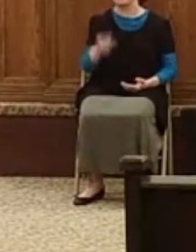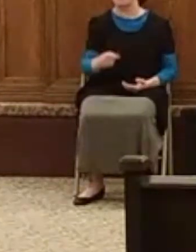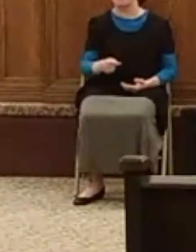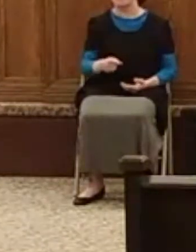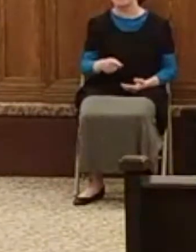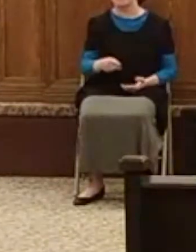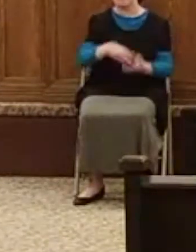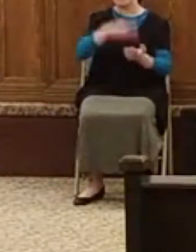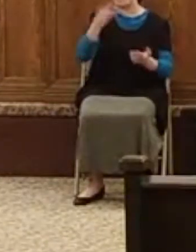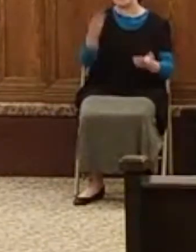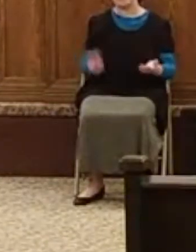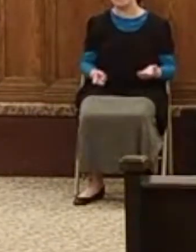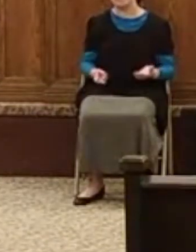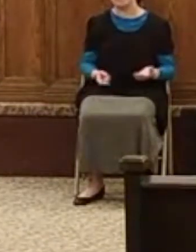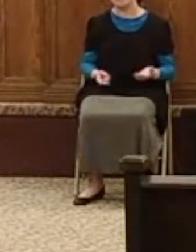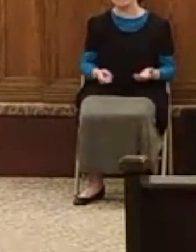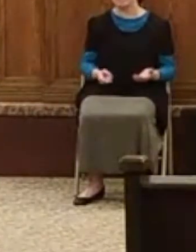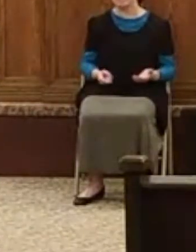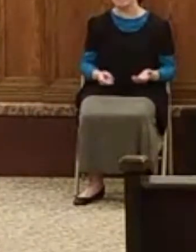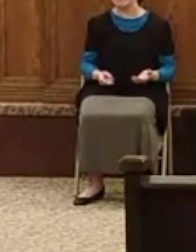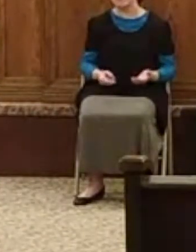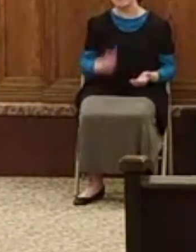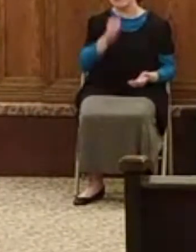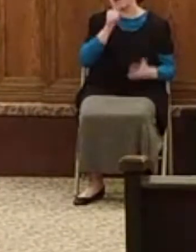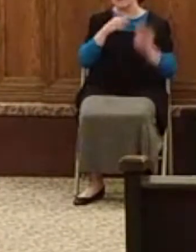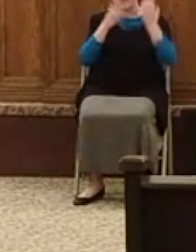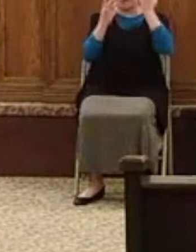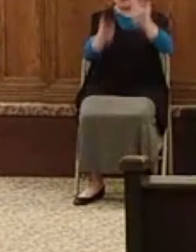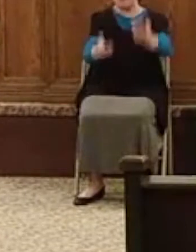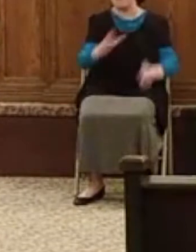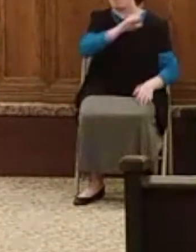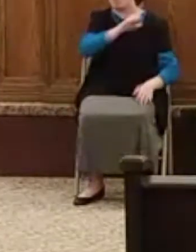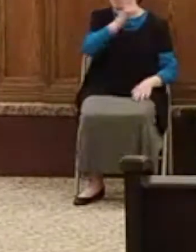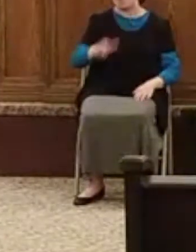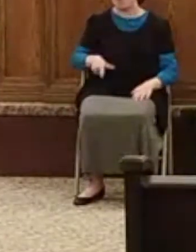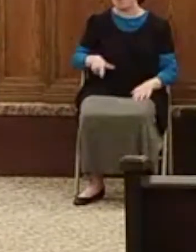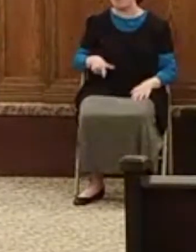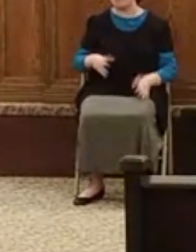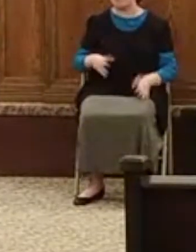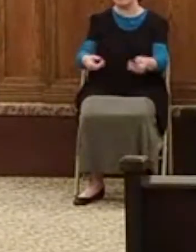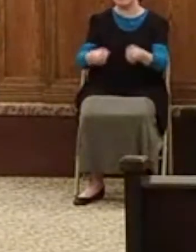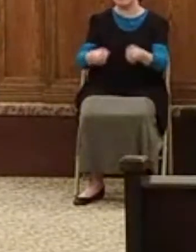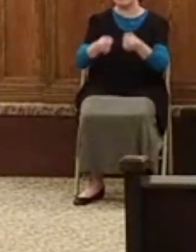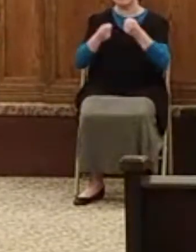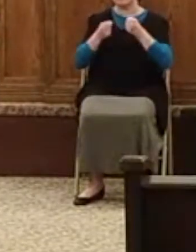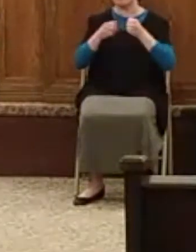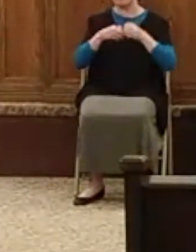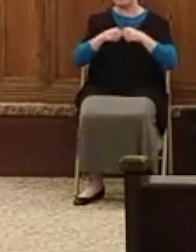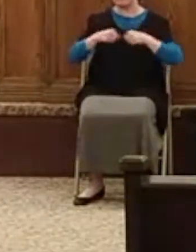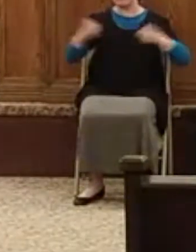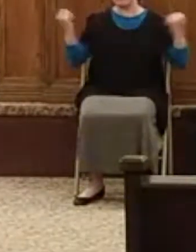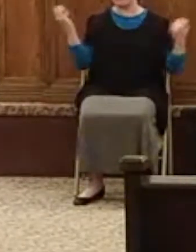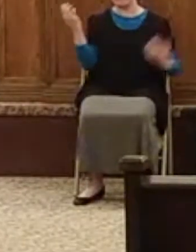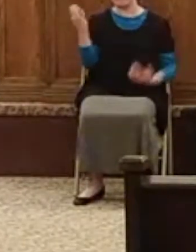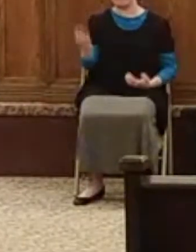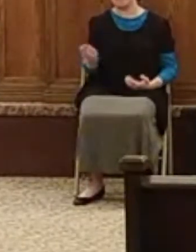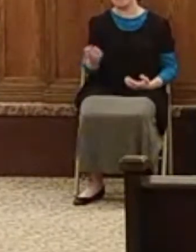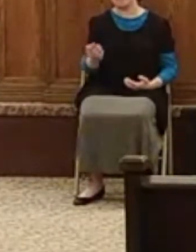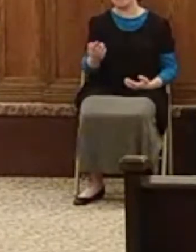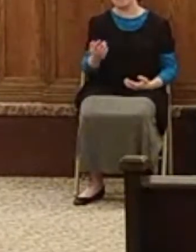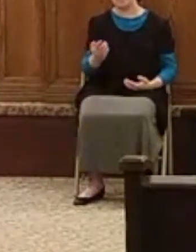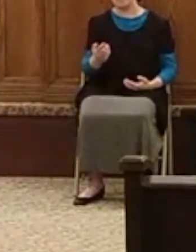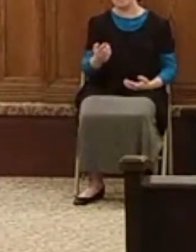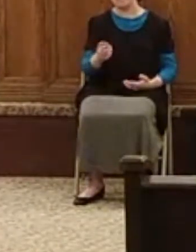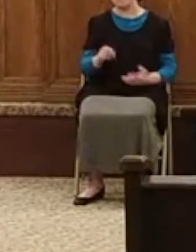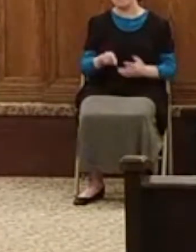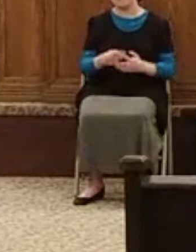said, though he fall, he shall not be utterly cast down, for the Lord upholdeth him with his hand. I